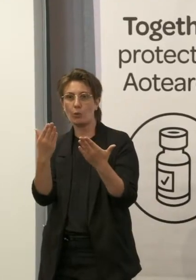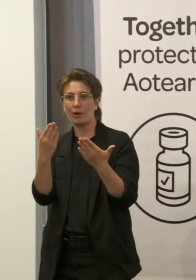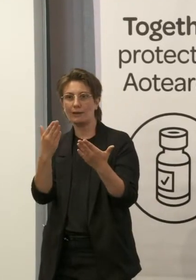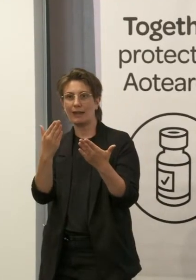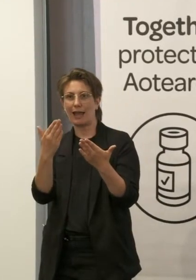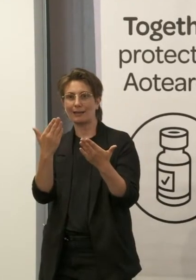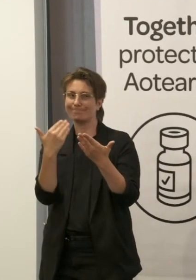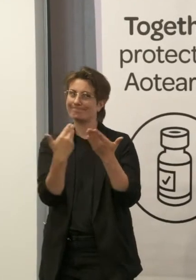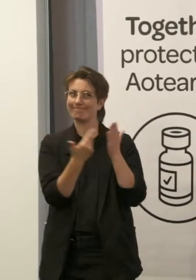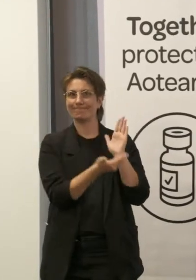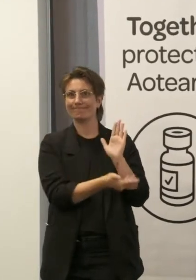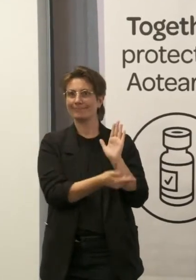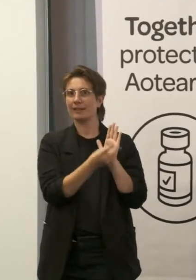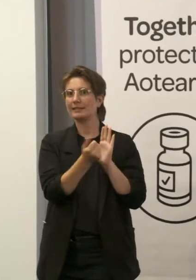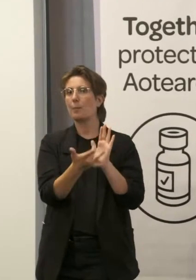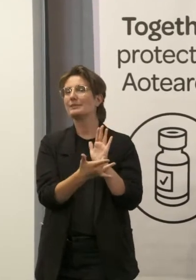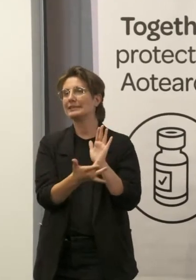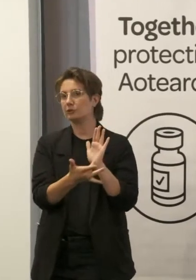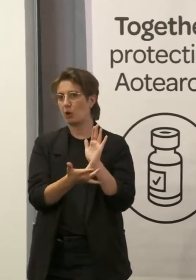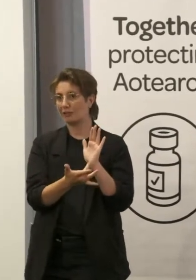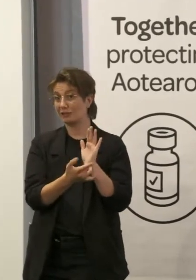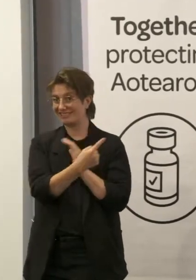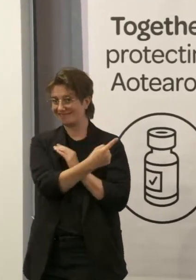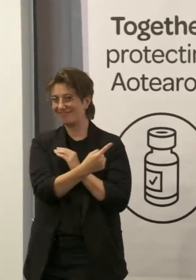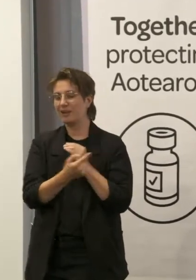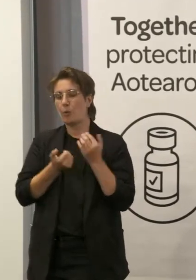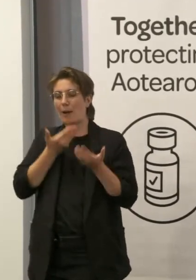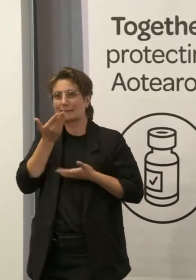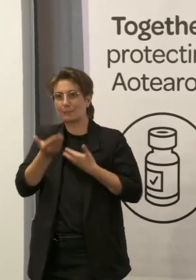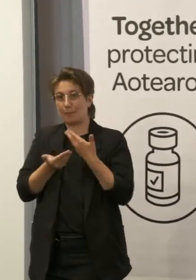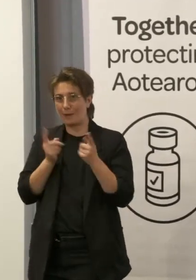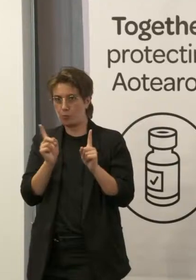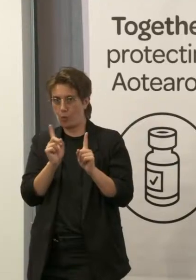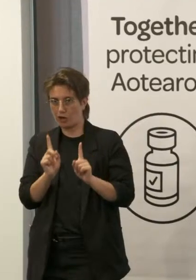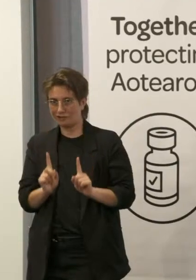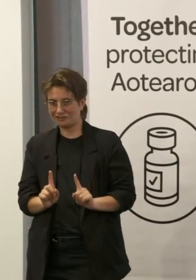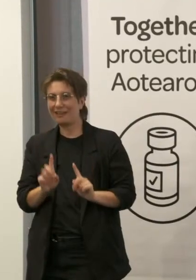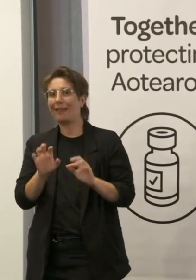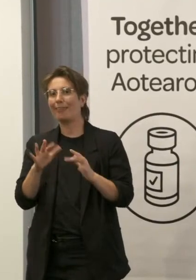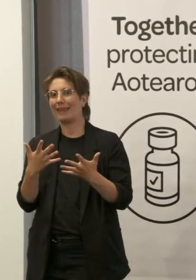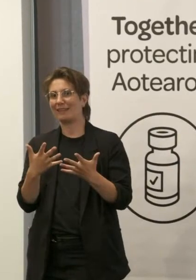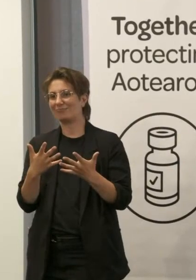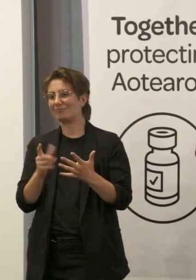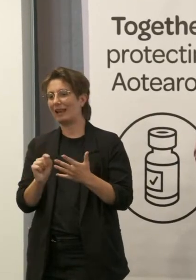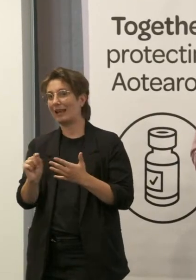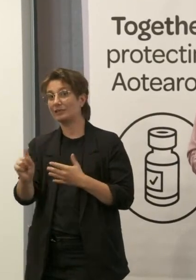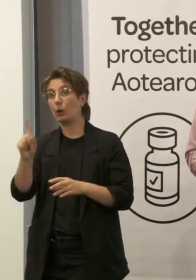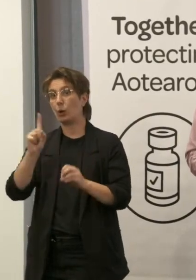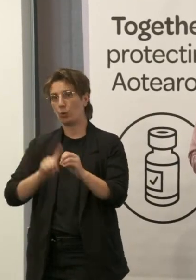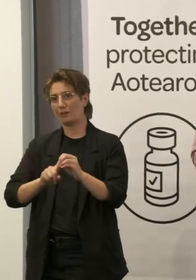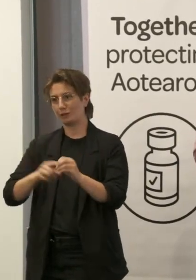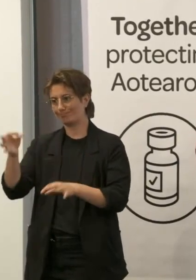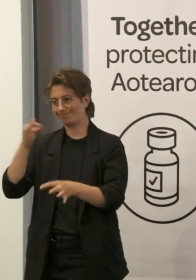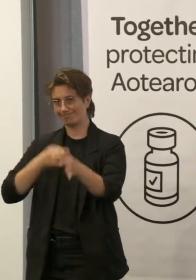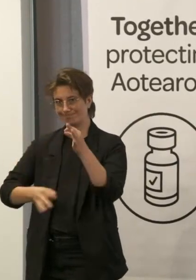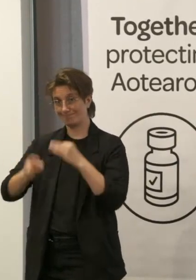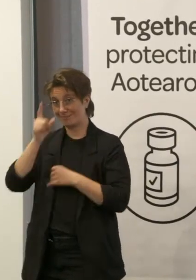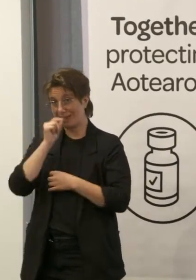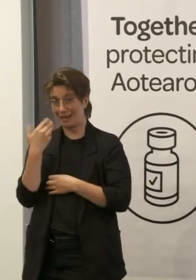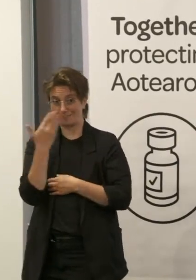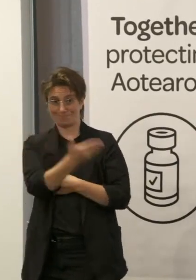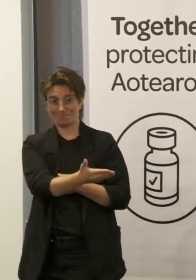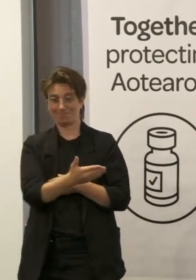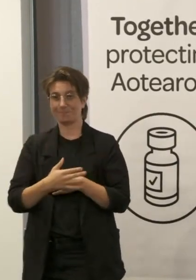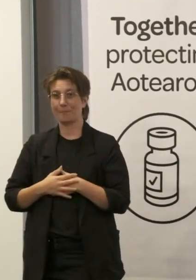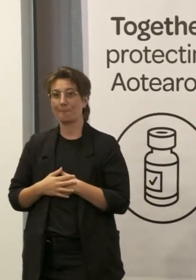as we go through, we'll talk you through some of that, and afterwards we'll take some questions around it. So I'll hand to Merrin. Sure